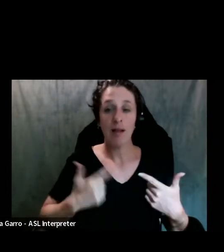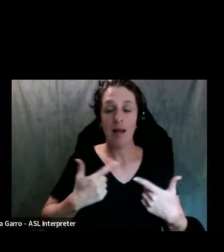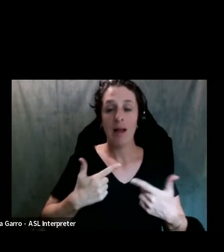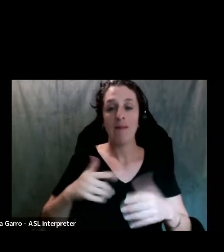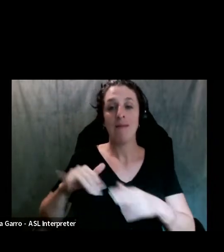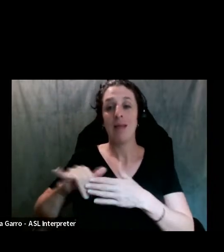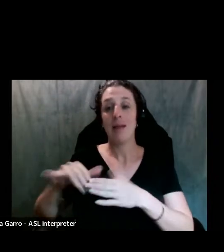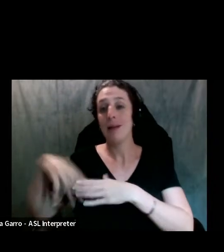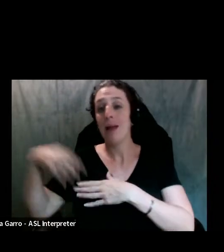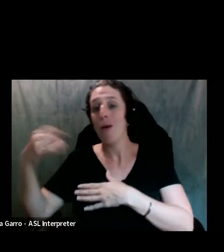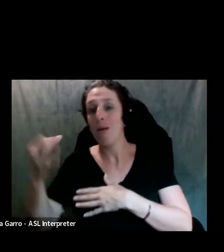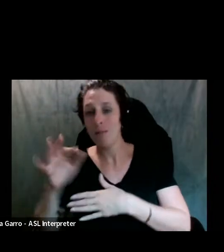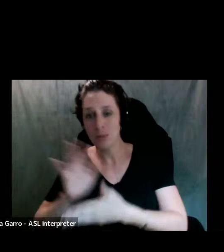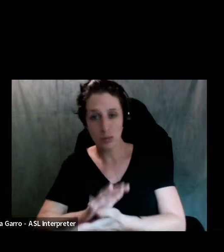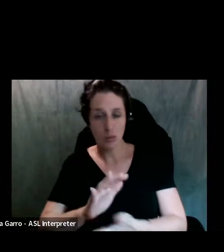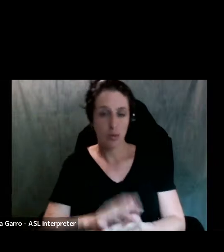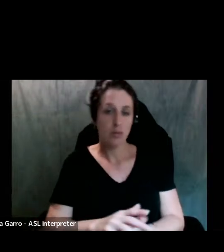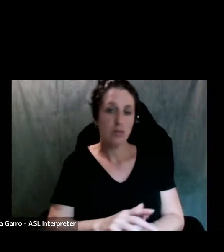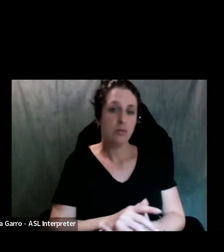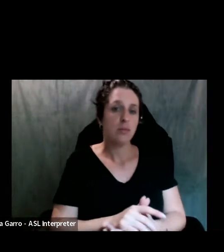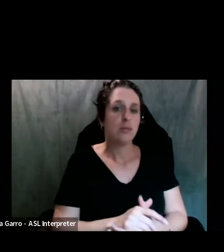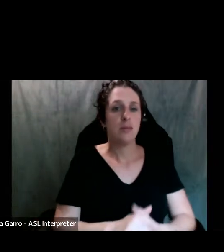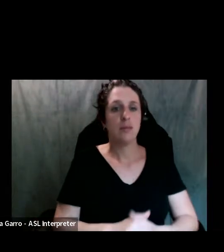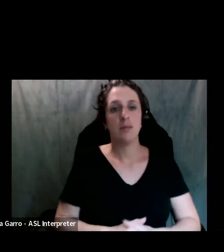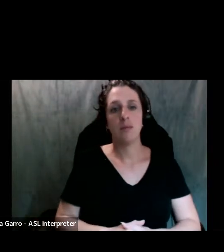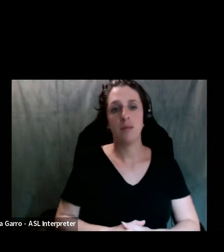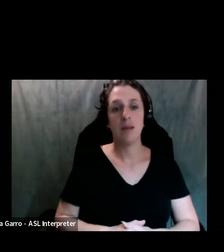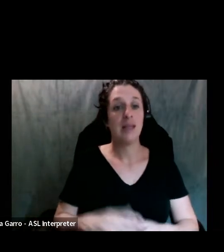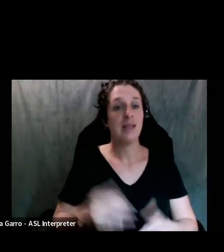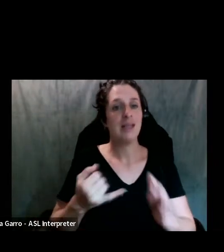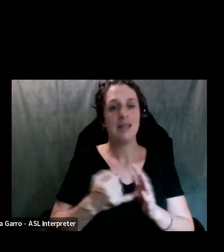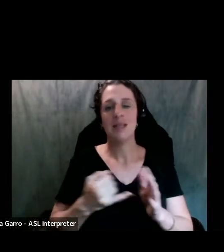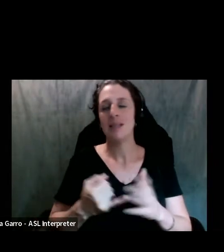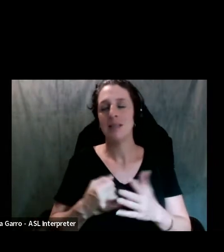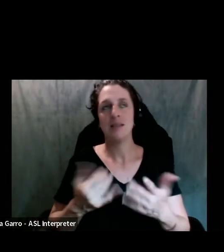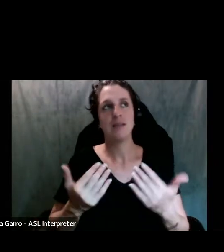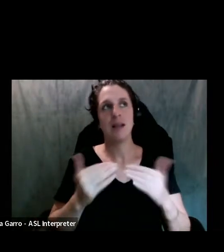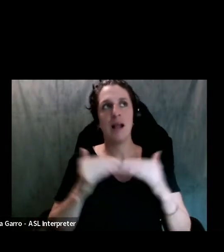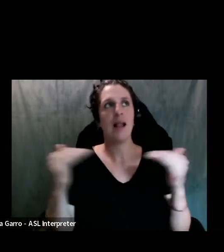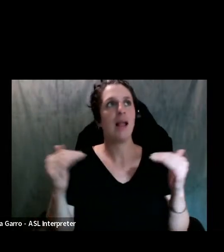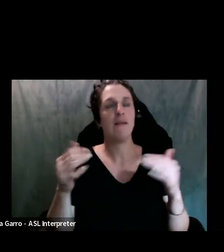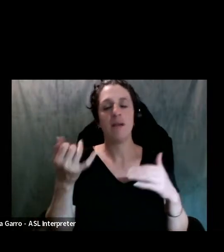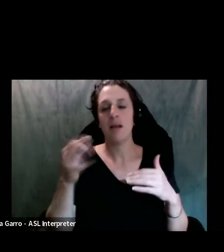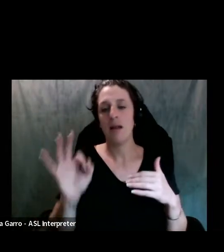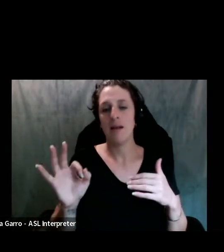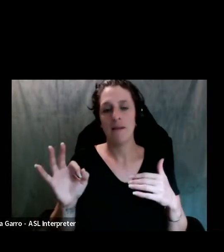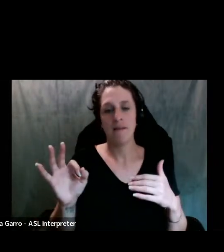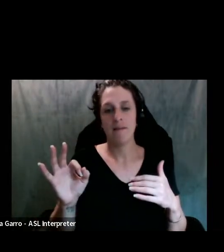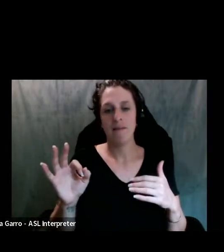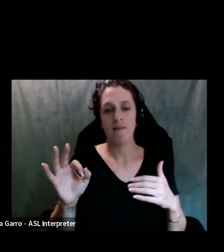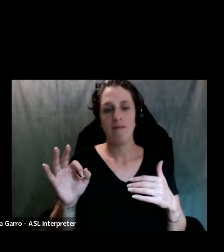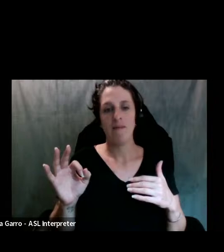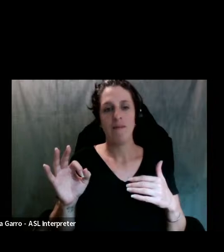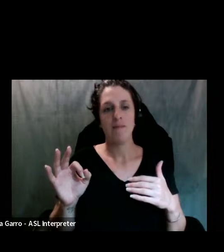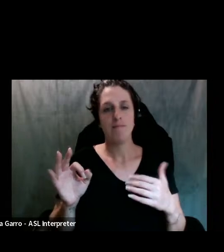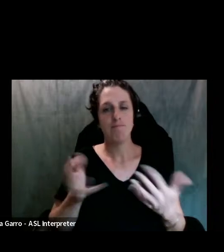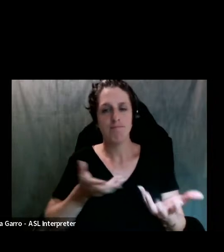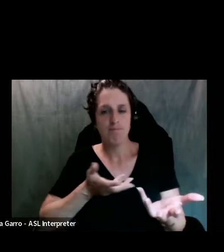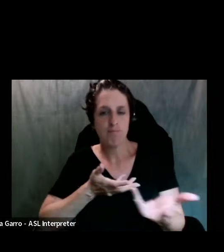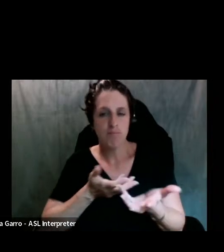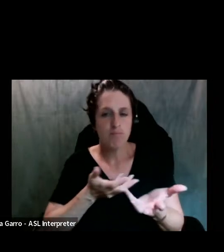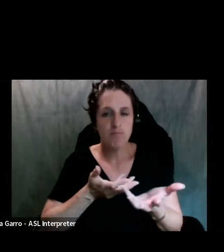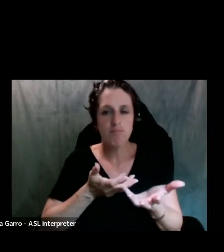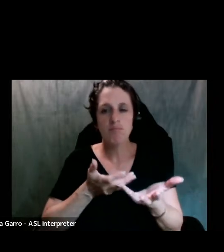school. It's just a level of intimacy and